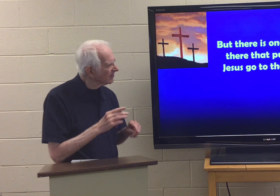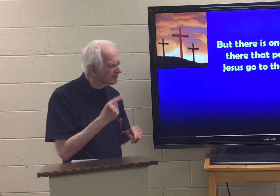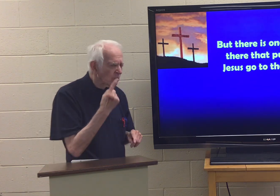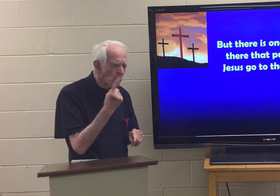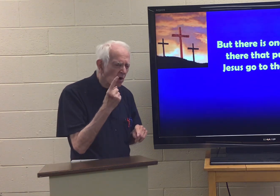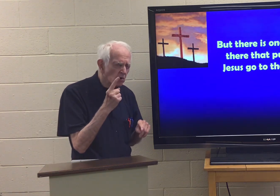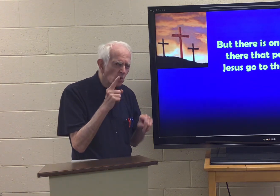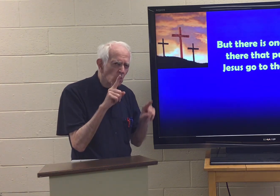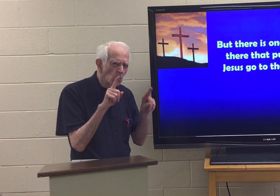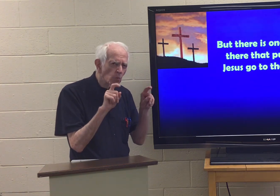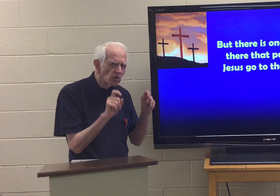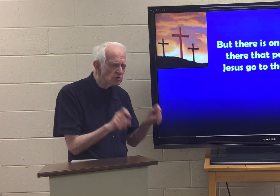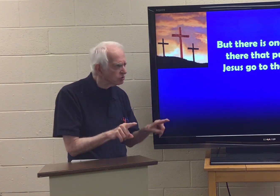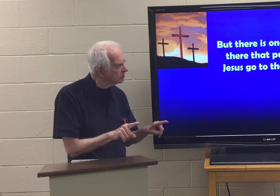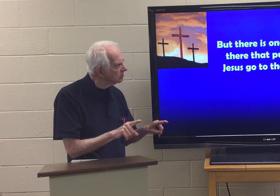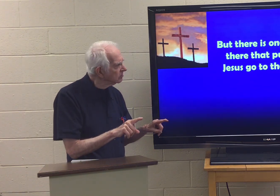But there's one question that's still there